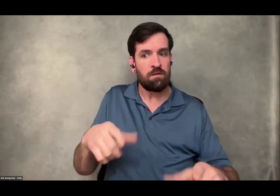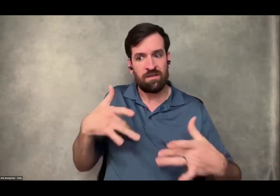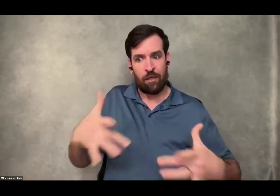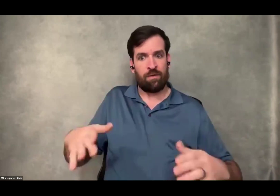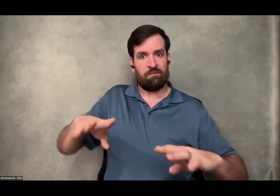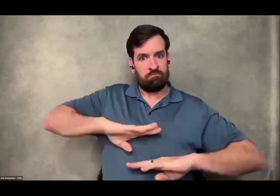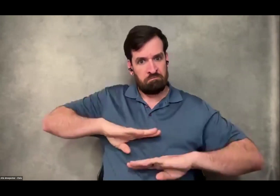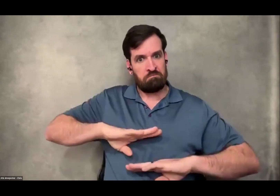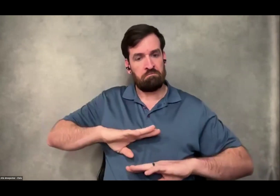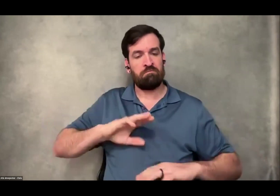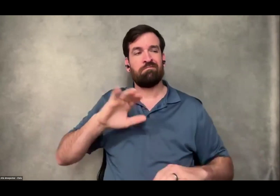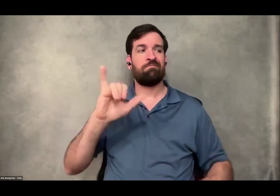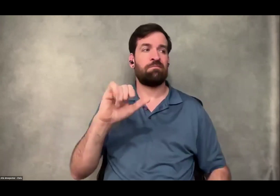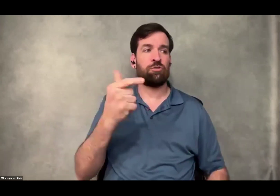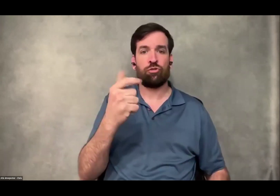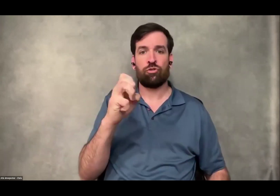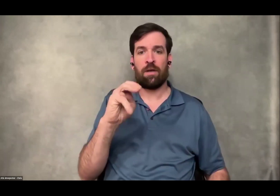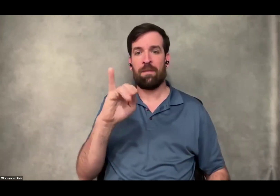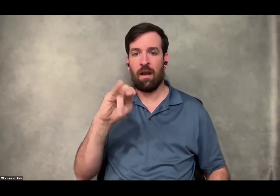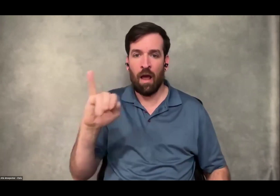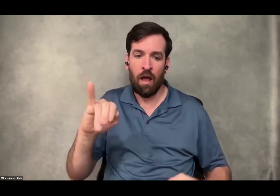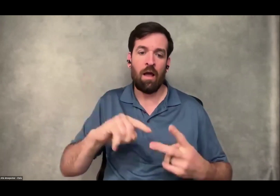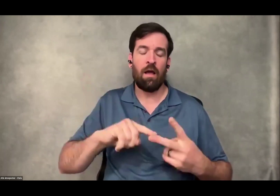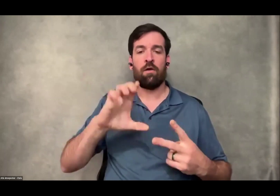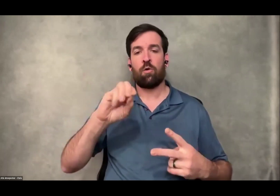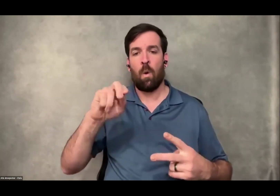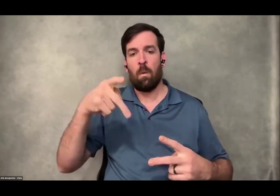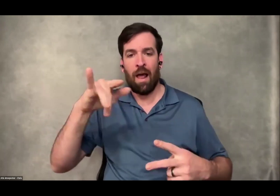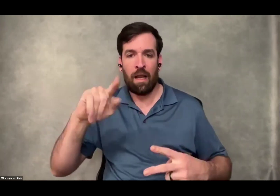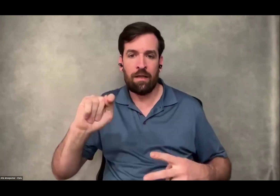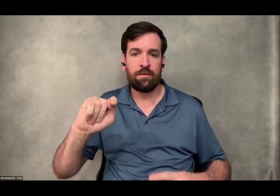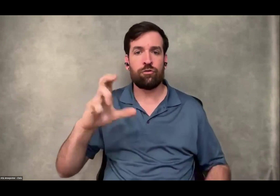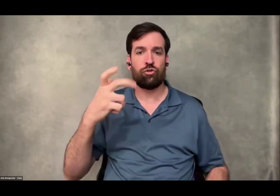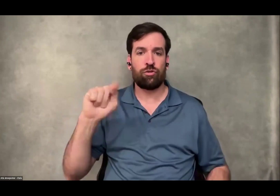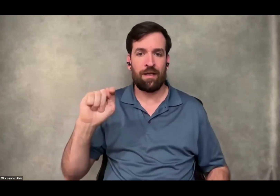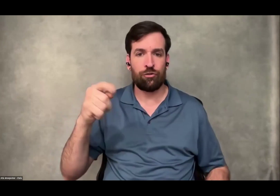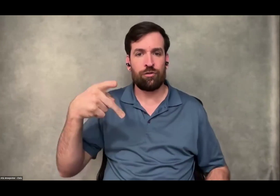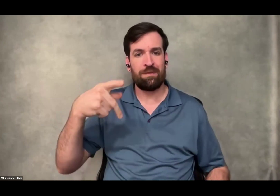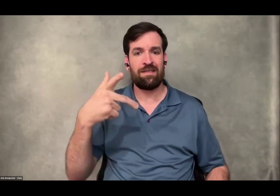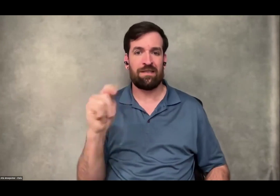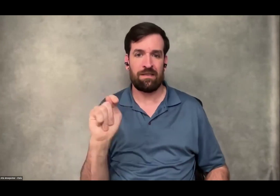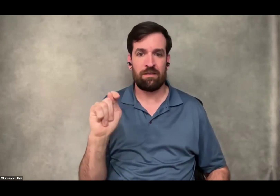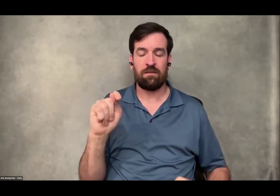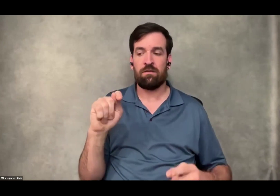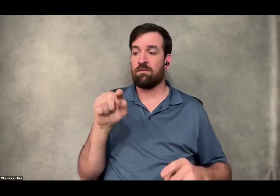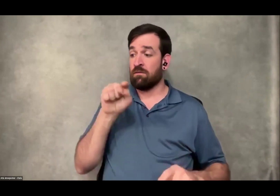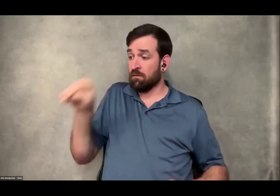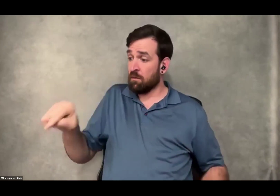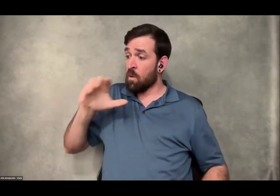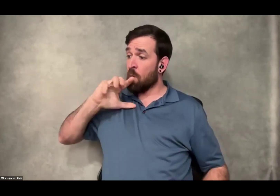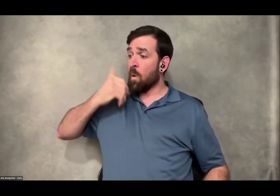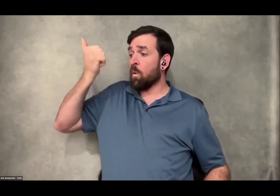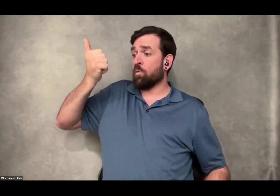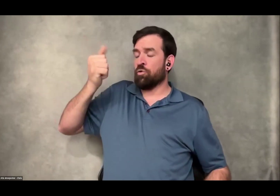like Gemini, ChatGPT, Copilot, all of that. So then when we go to one of these older